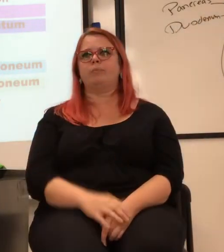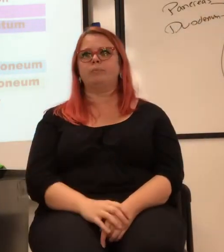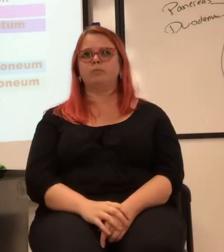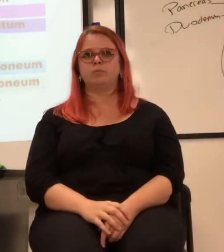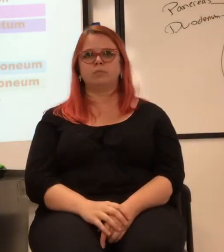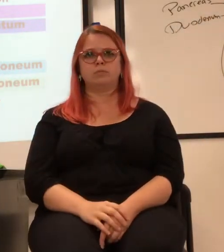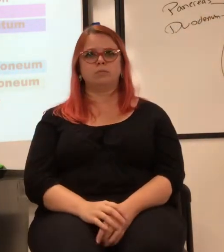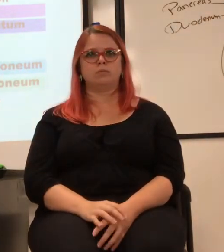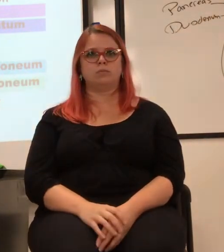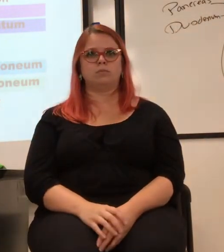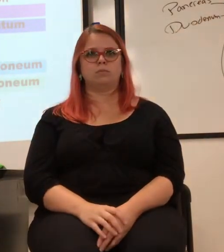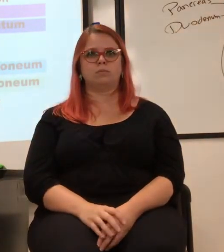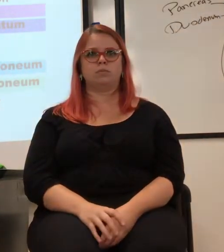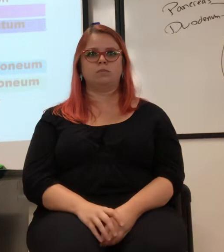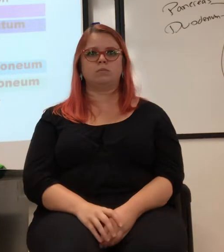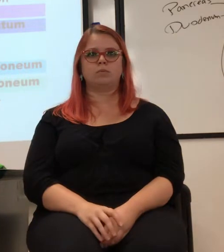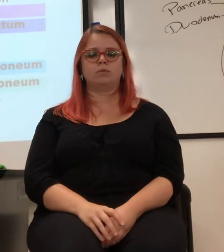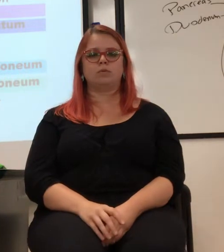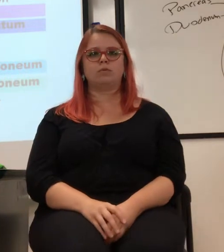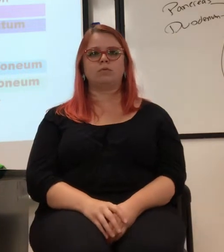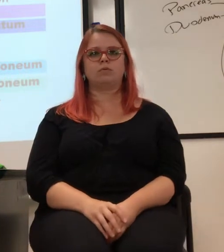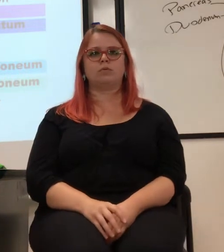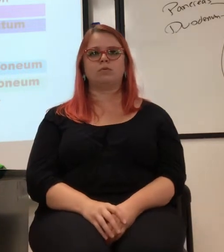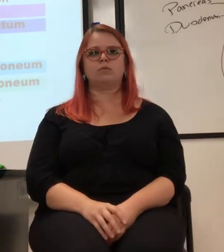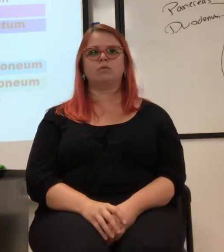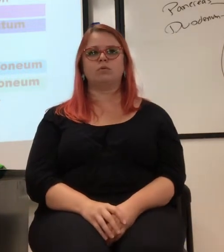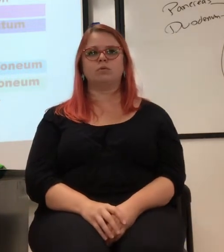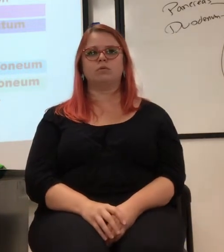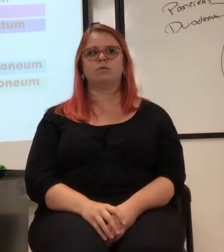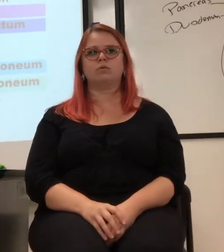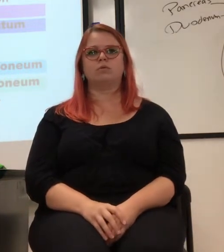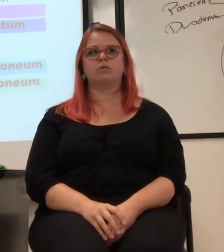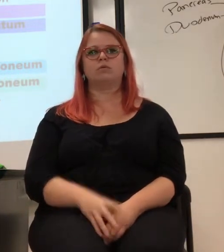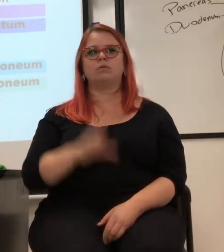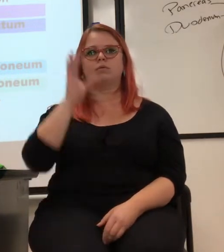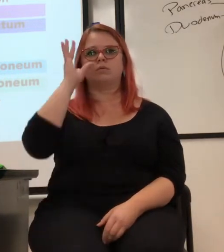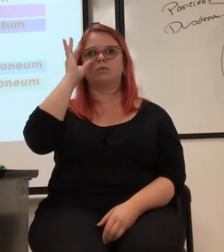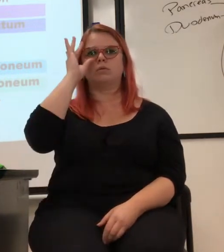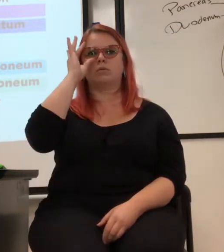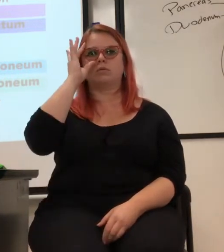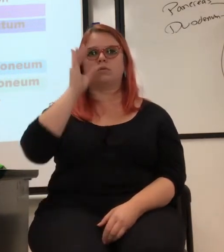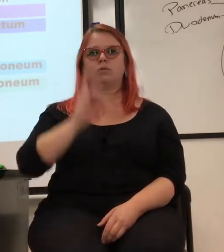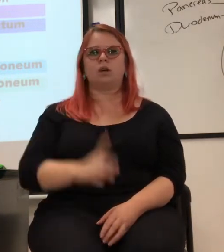Which is part of the retro. So I'm going to draw